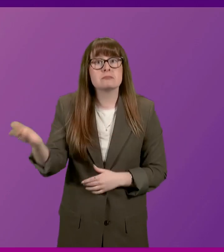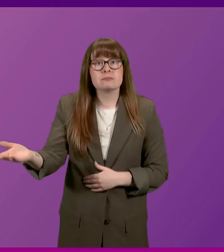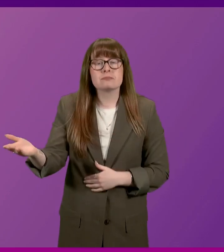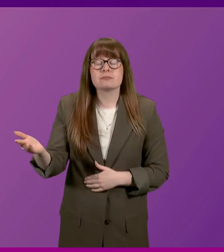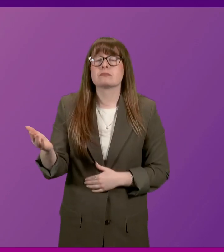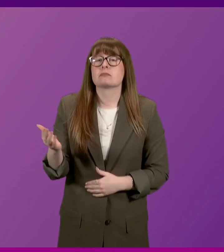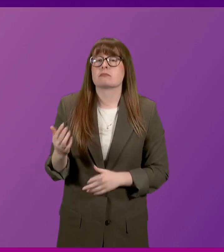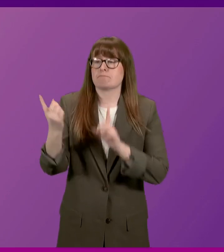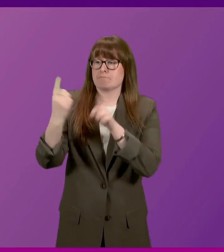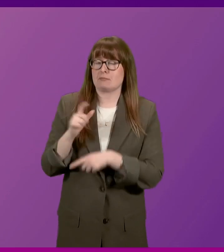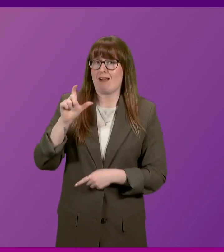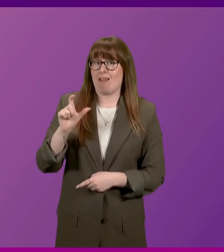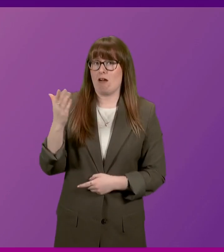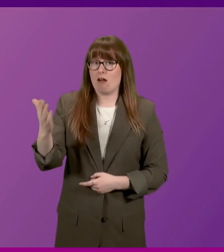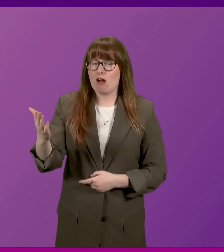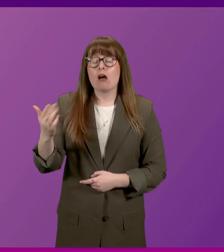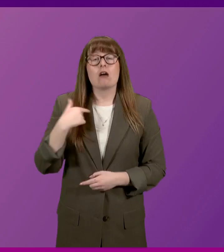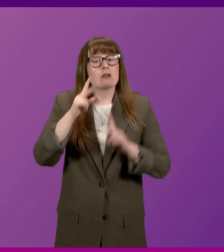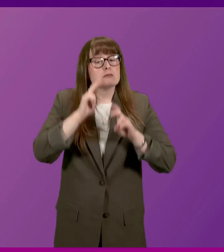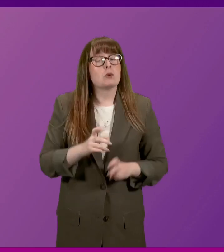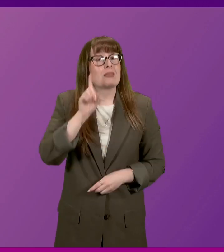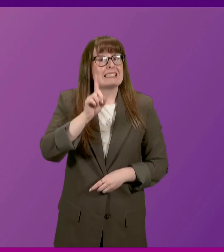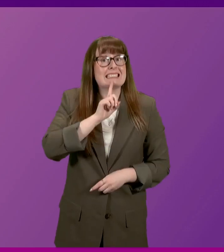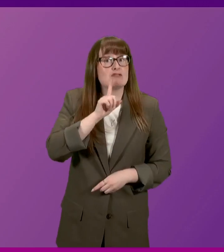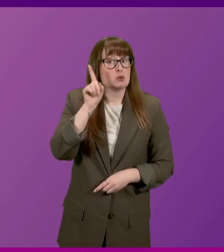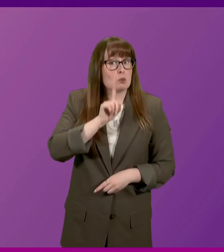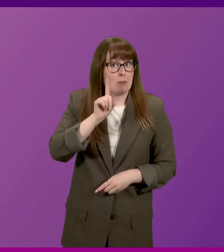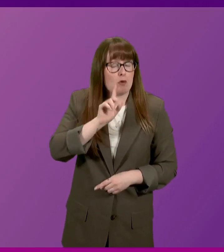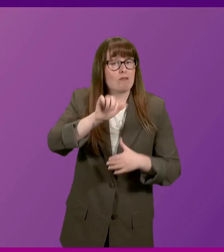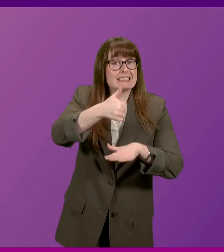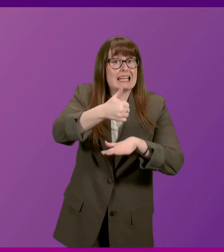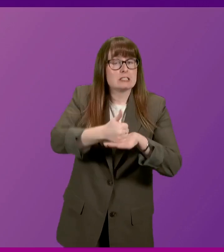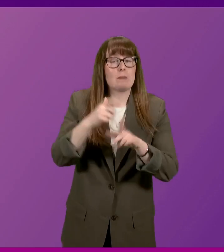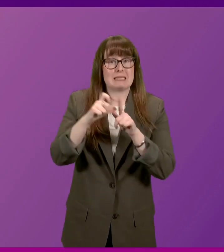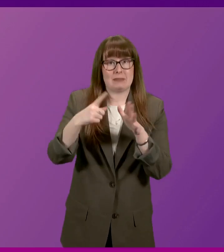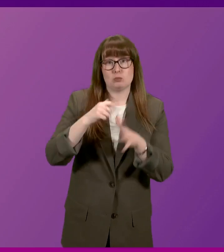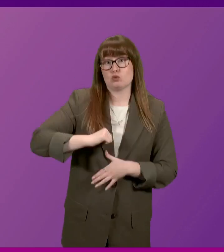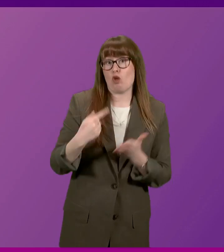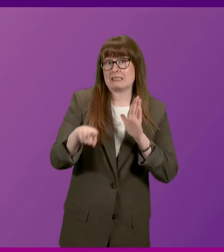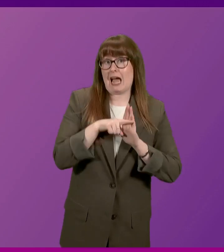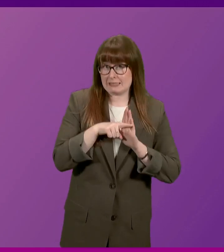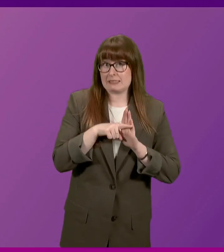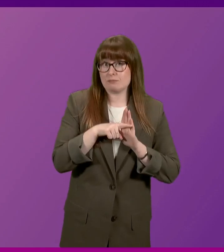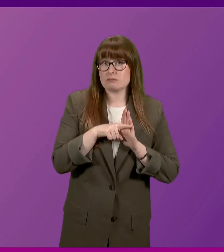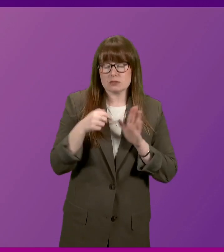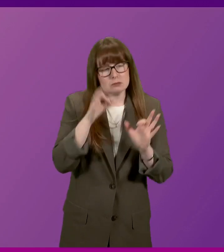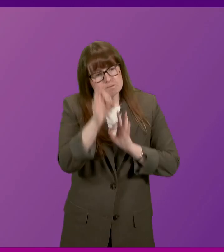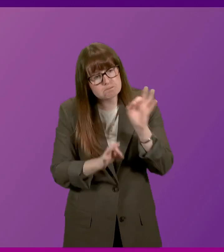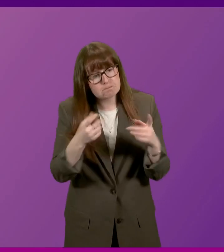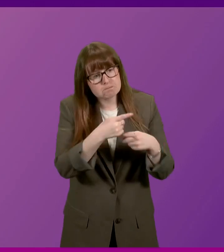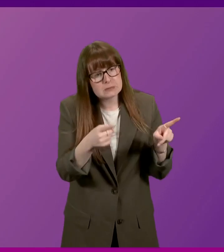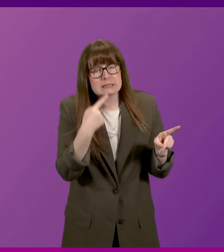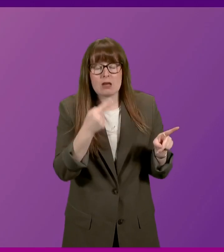Claire? I undertook the research with hearing women on the implementation of the Domestic Abuse Scotland Act, and they were saying that it was